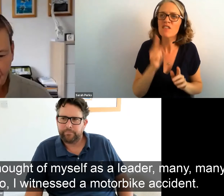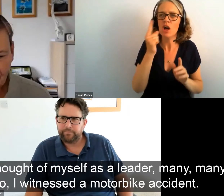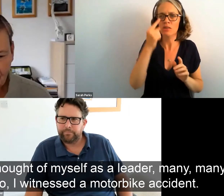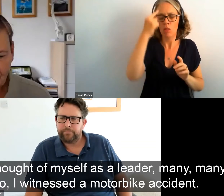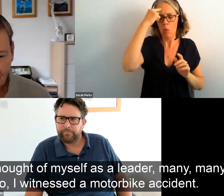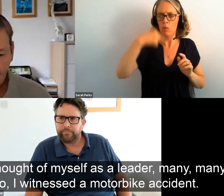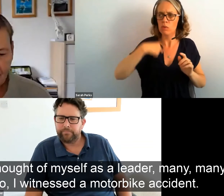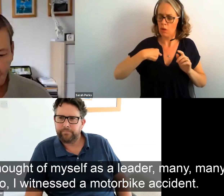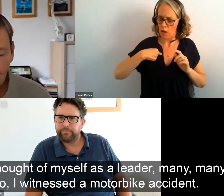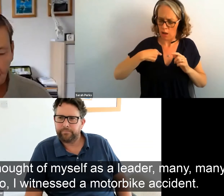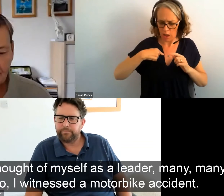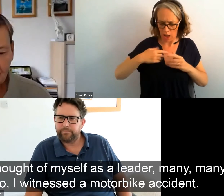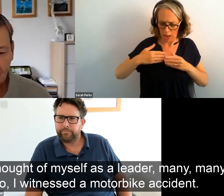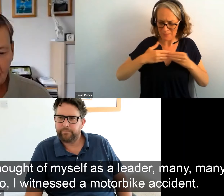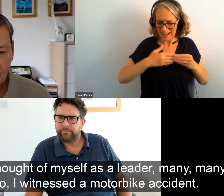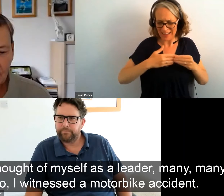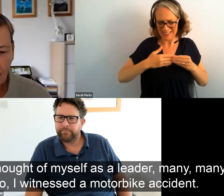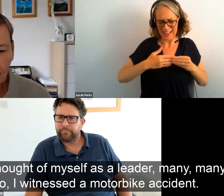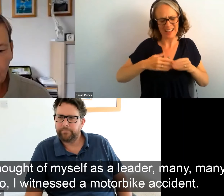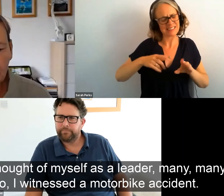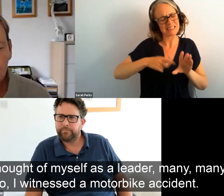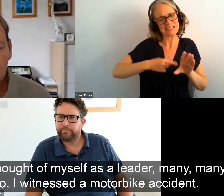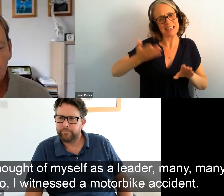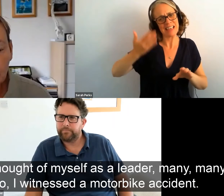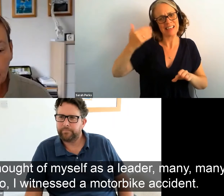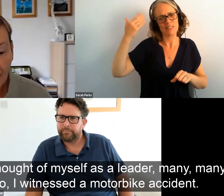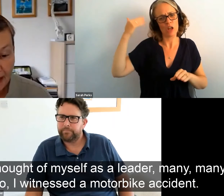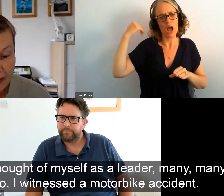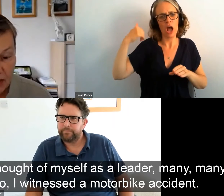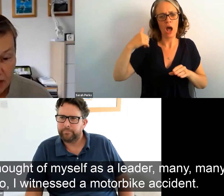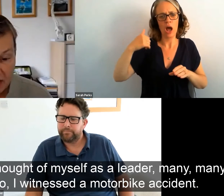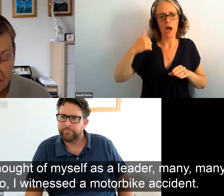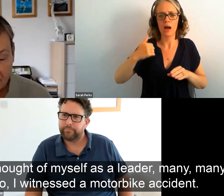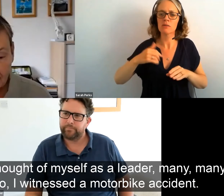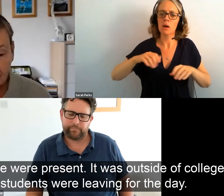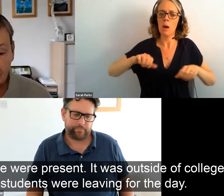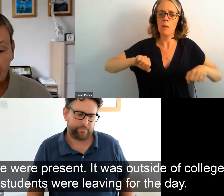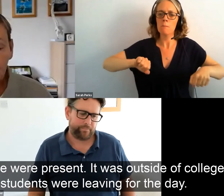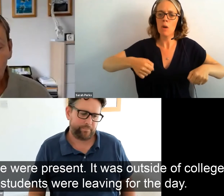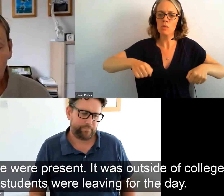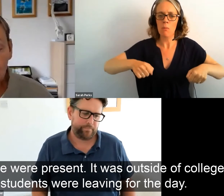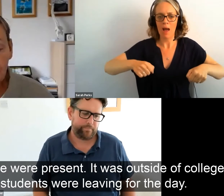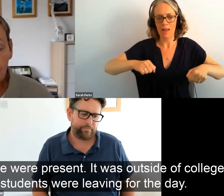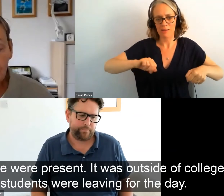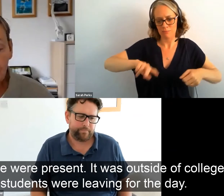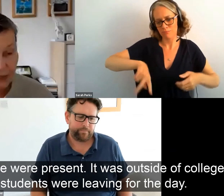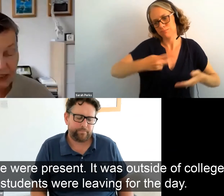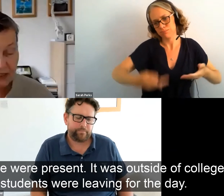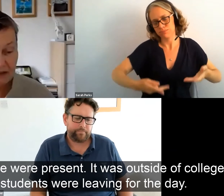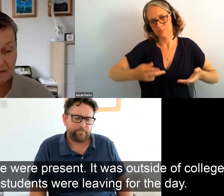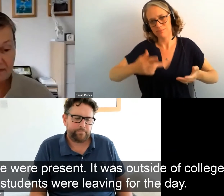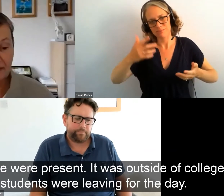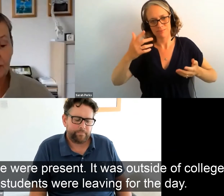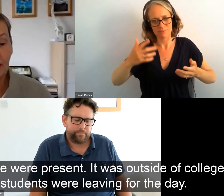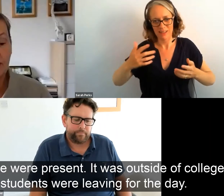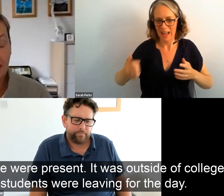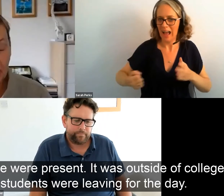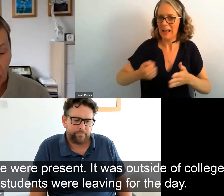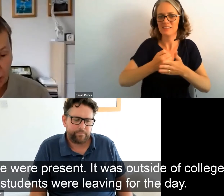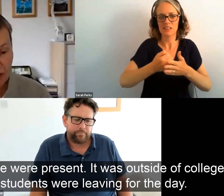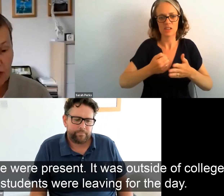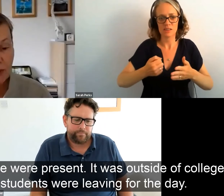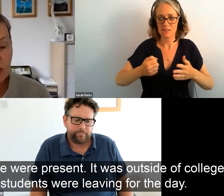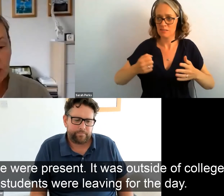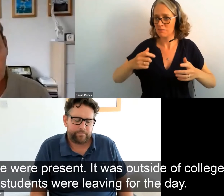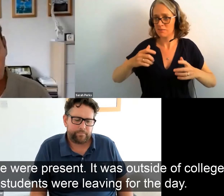leader. Many years ago, I witnessed a motorbike accident. Lots of people were present. It was outside